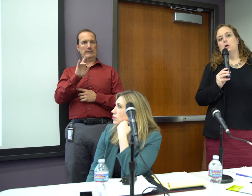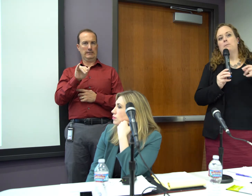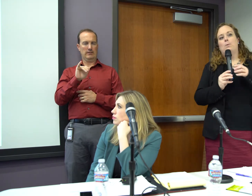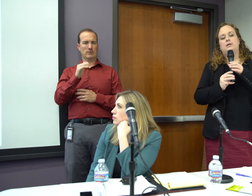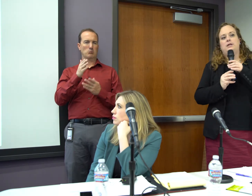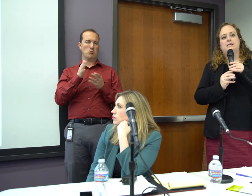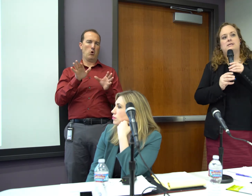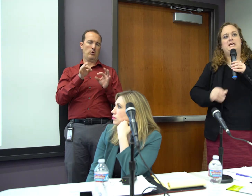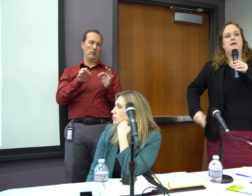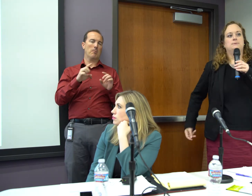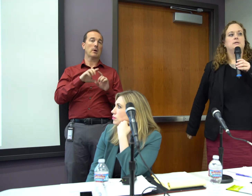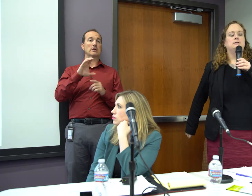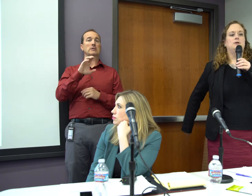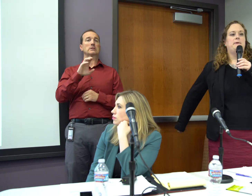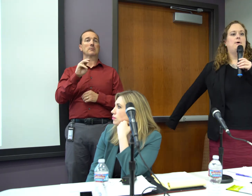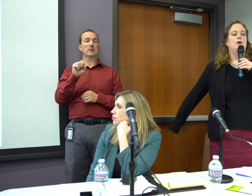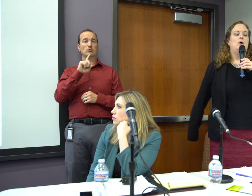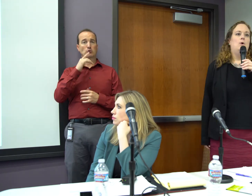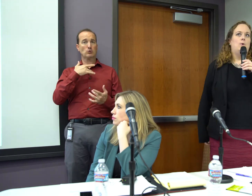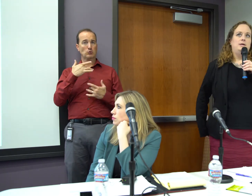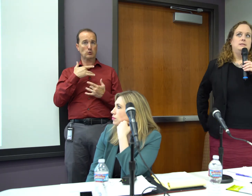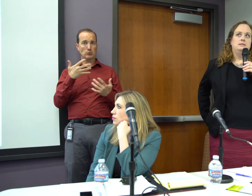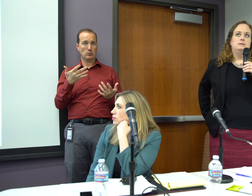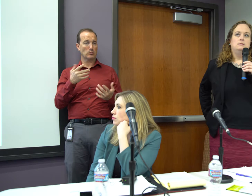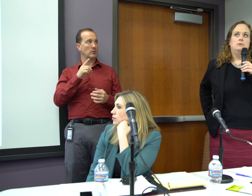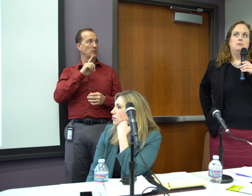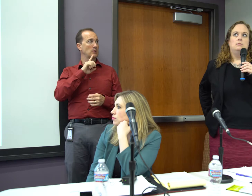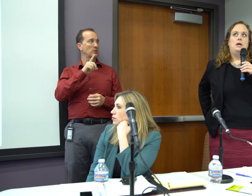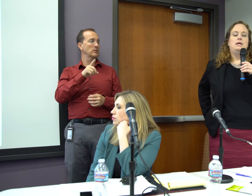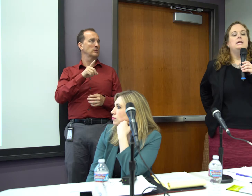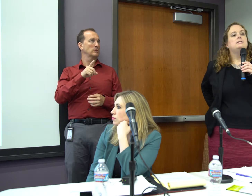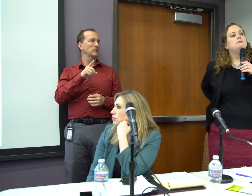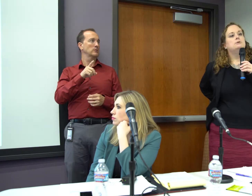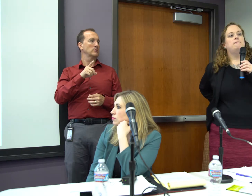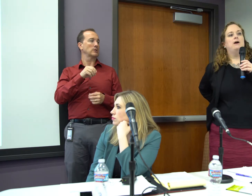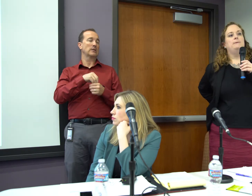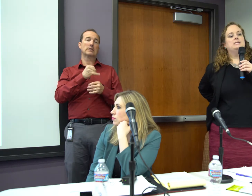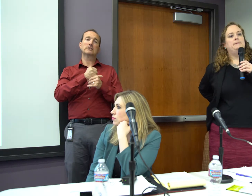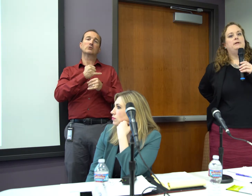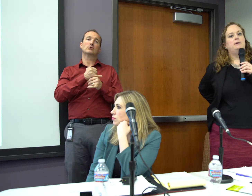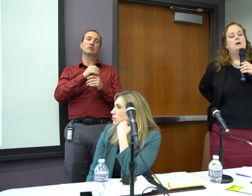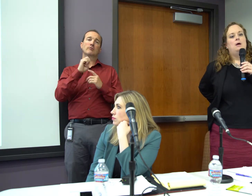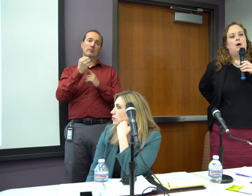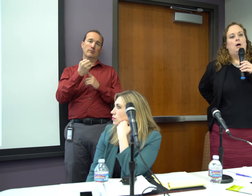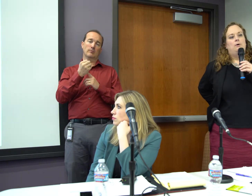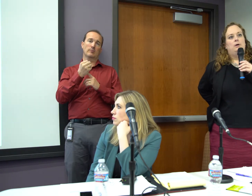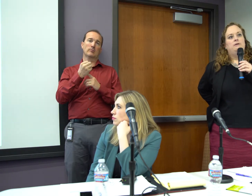broad term, but one of the things that CMS was concerned about was that in an institutional environment,